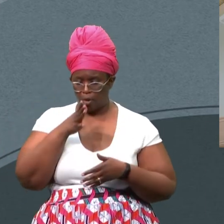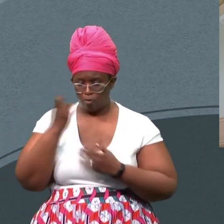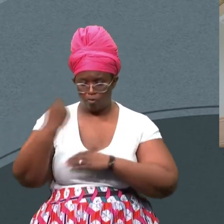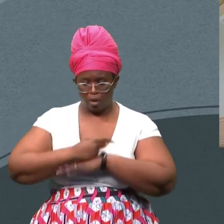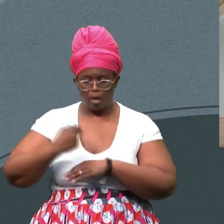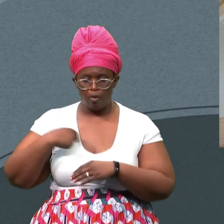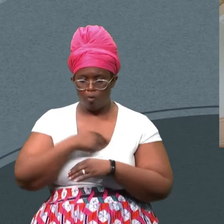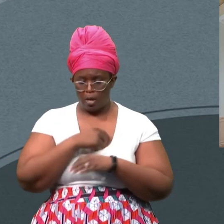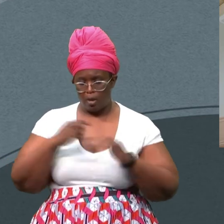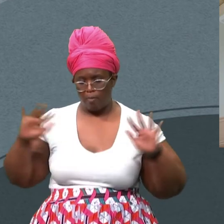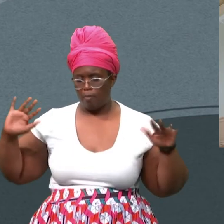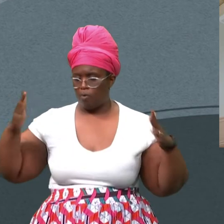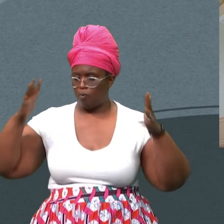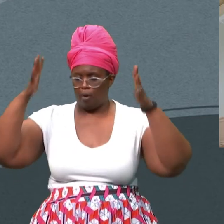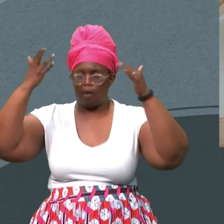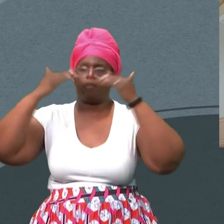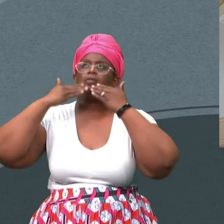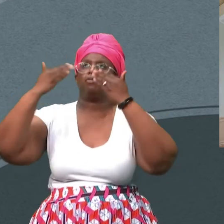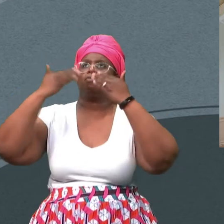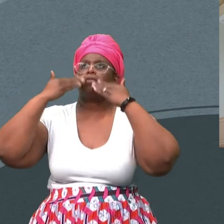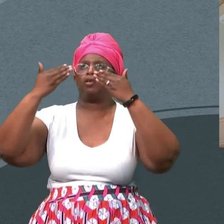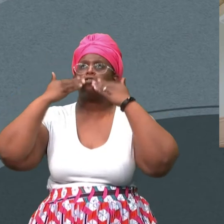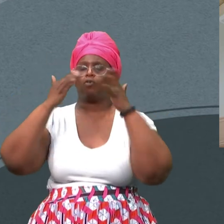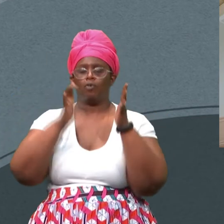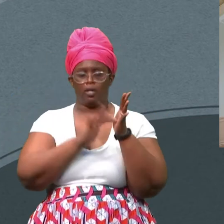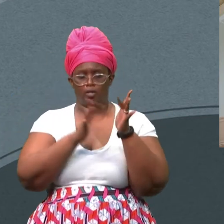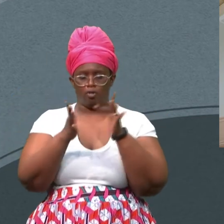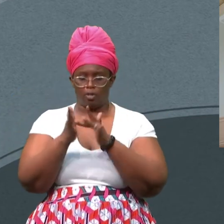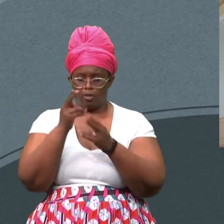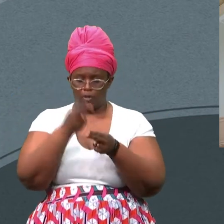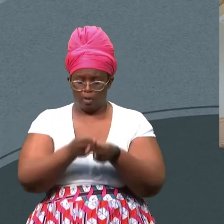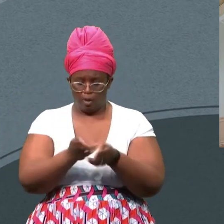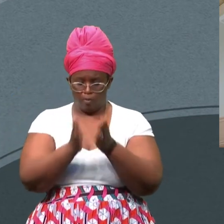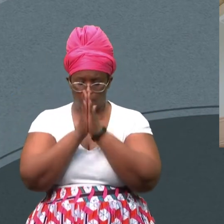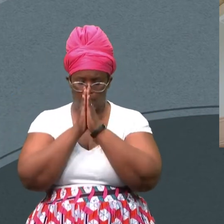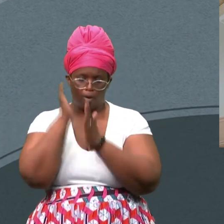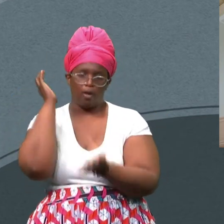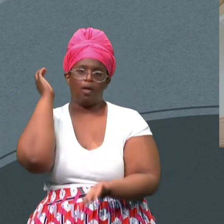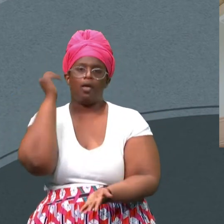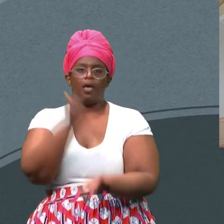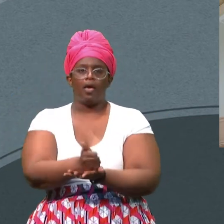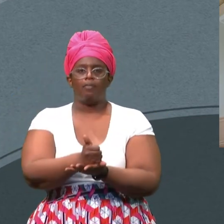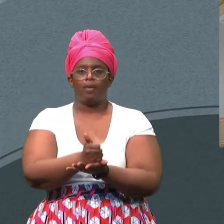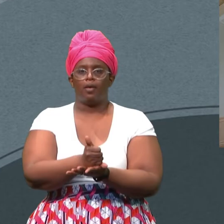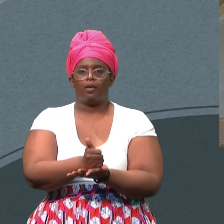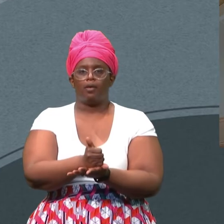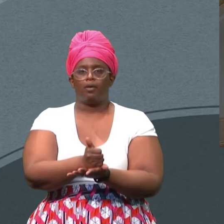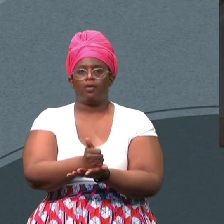grateful praise. In Jesus' name, amen.